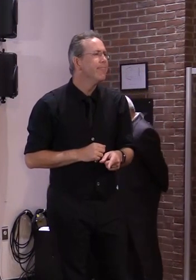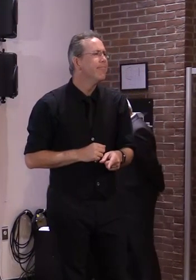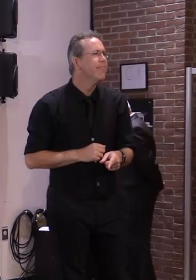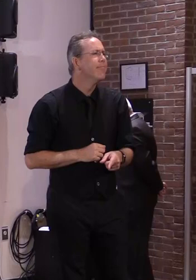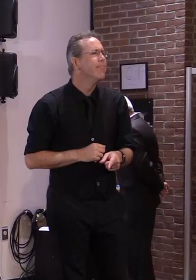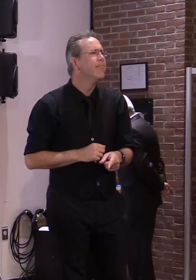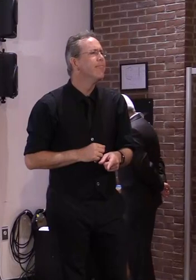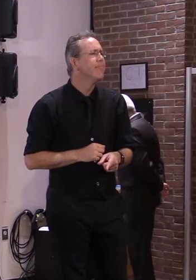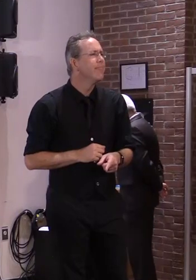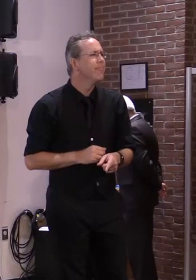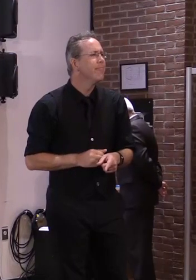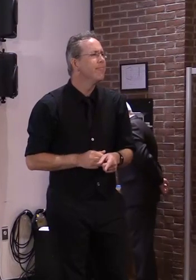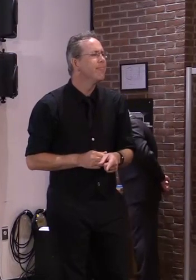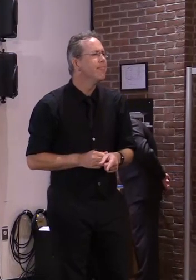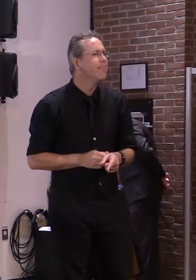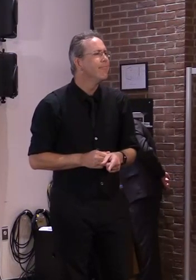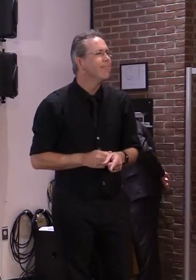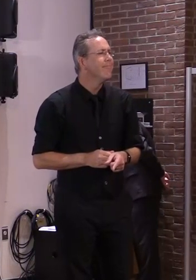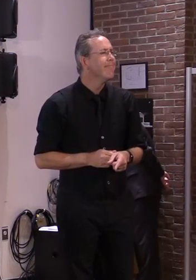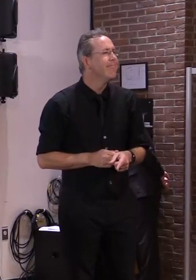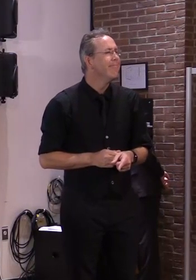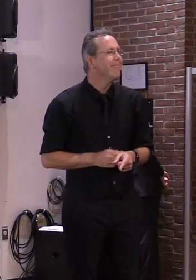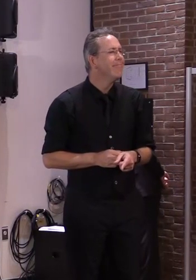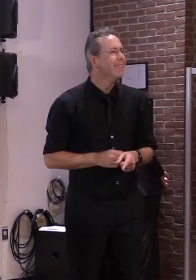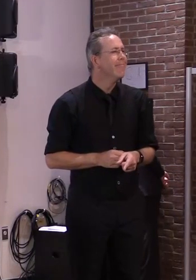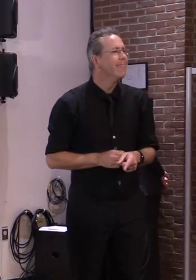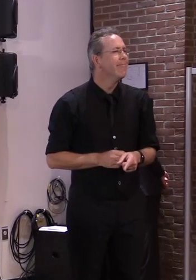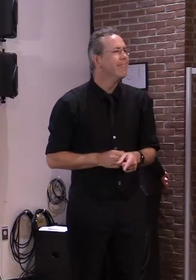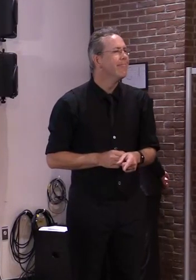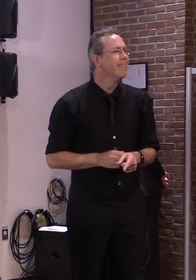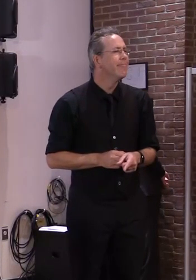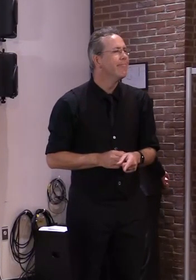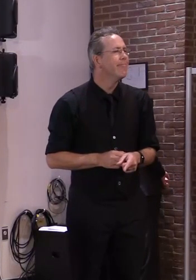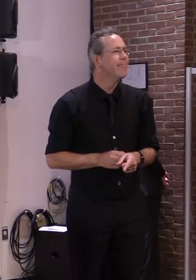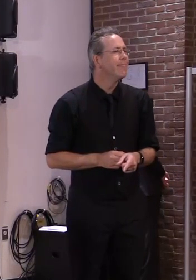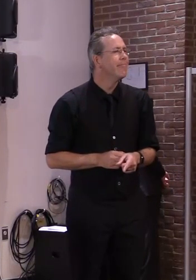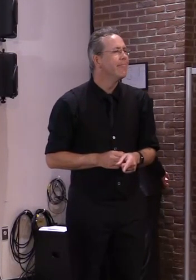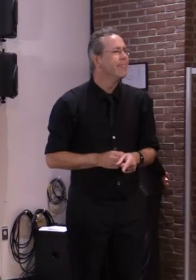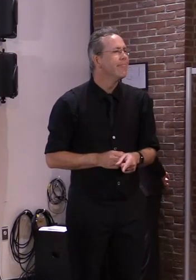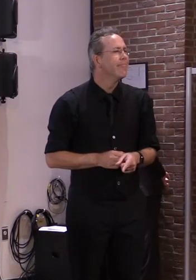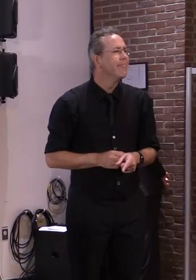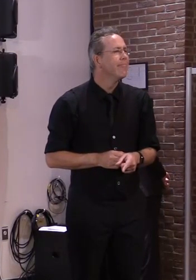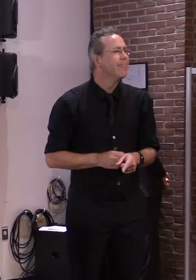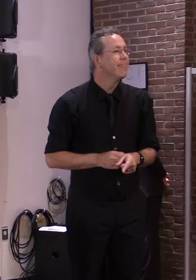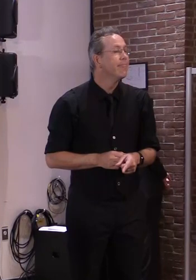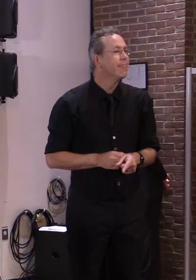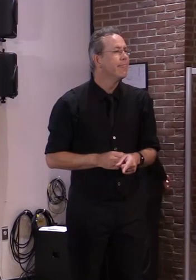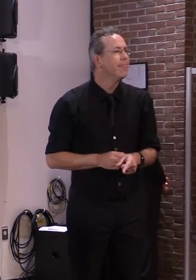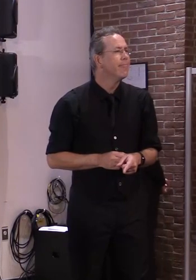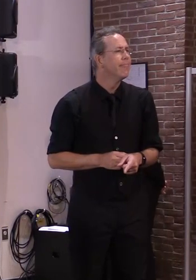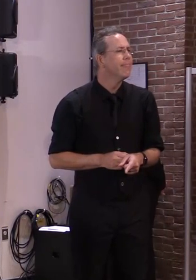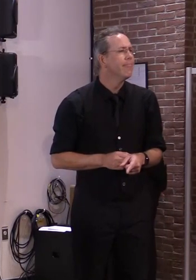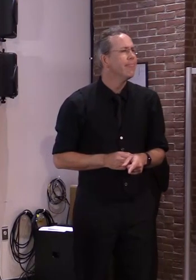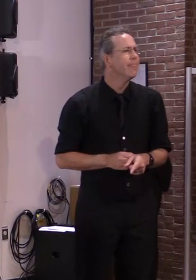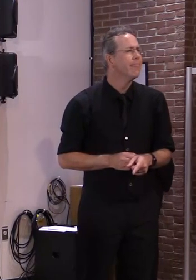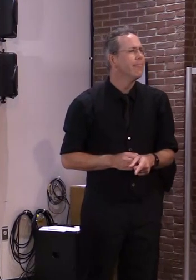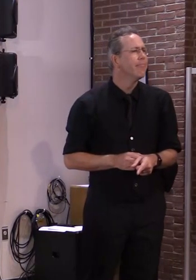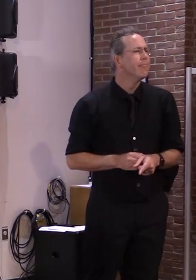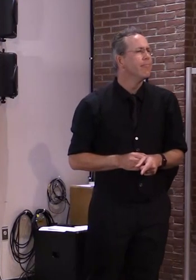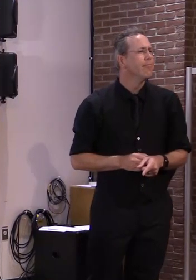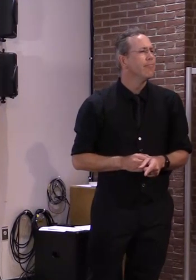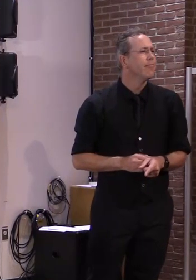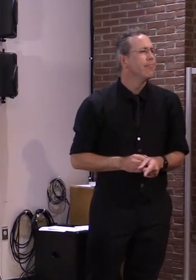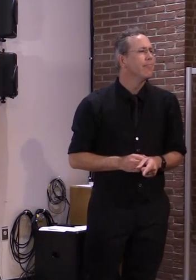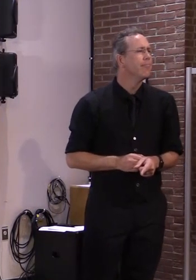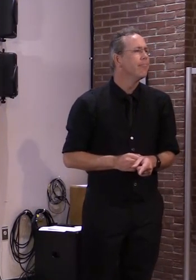are vaccine resistant. I personally know dozens, maybe even hundreds of vaccine, quote unquote, vaccine resistant Vermonters